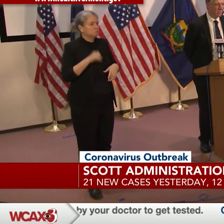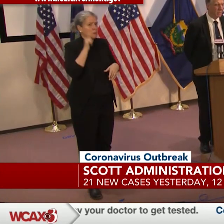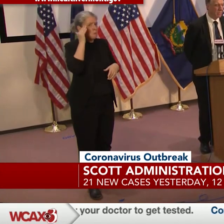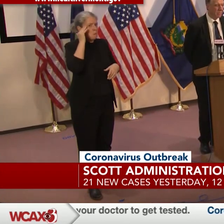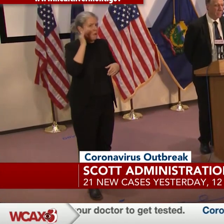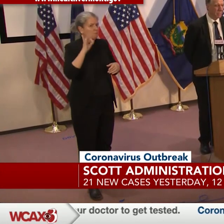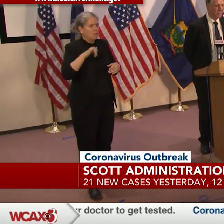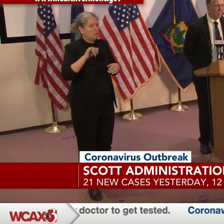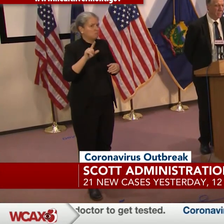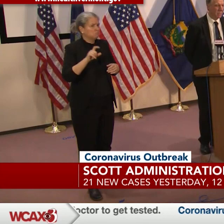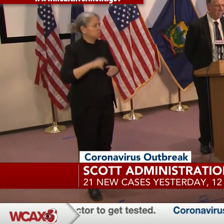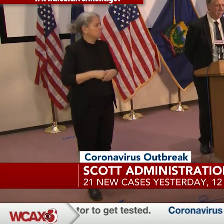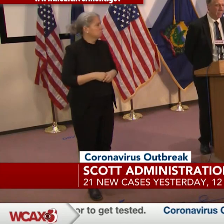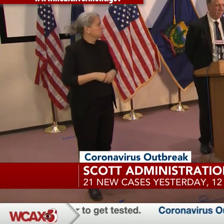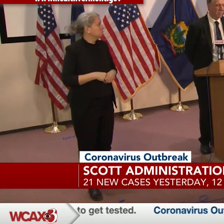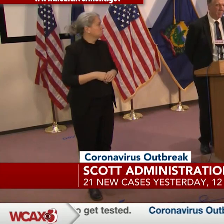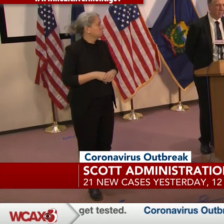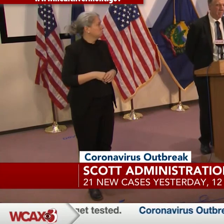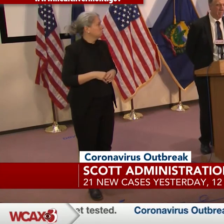aware.